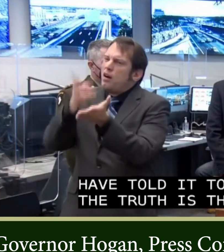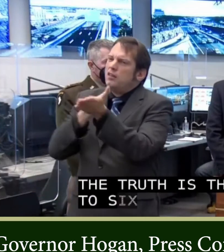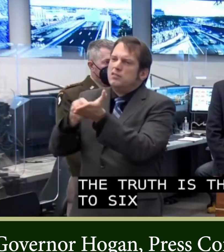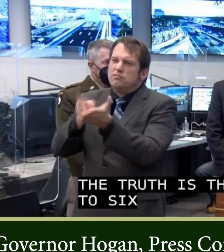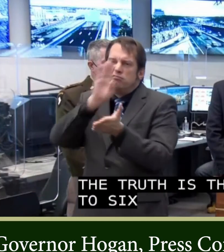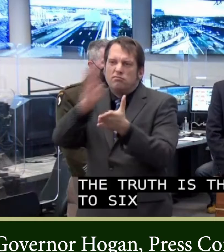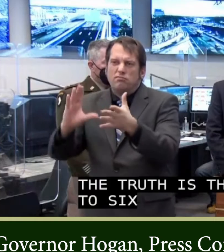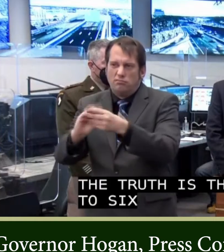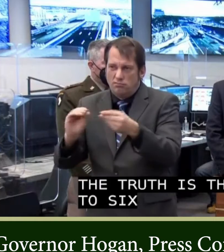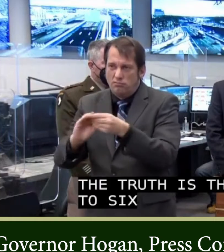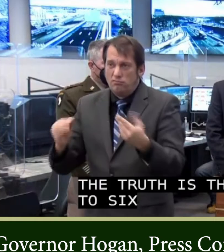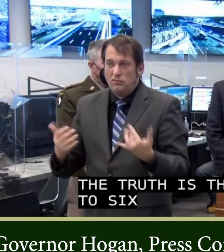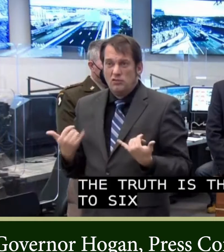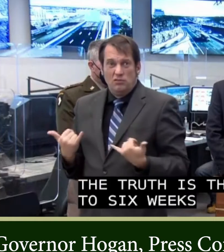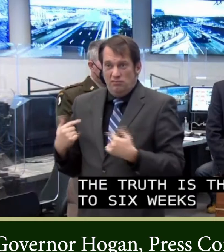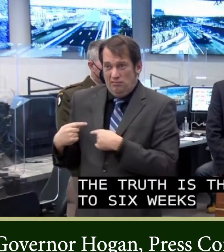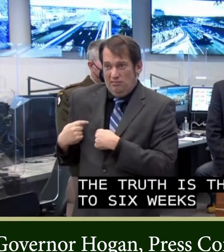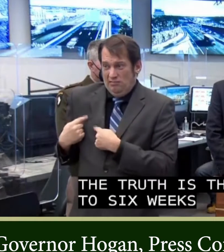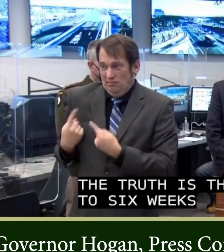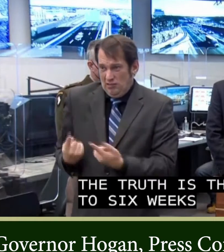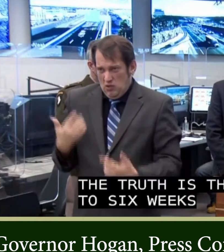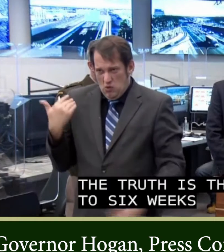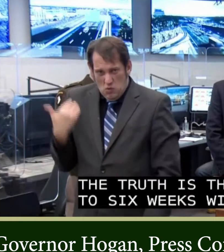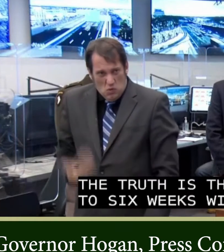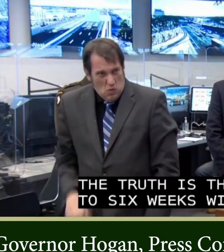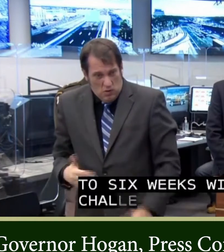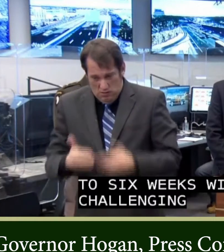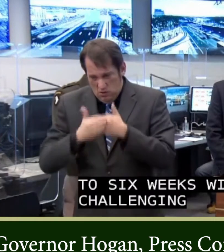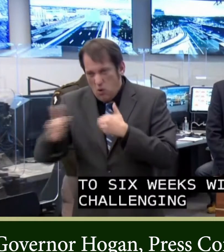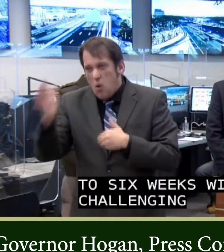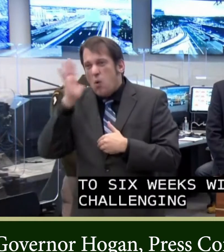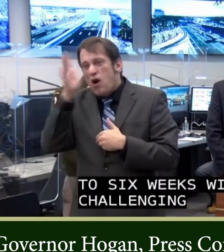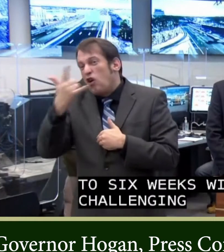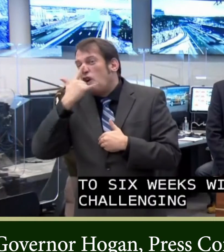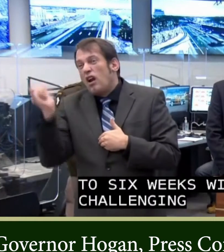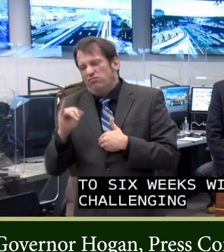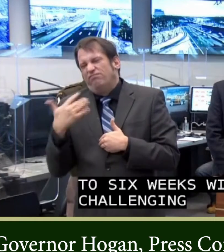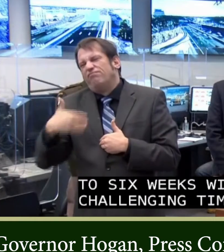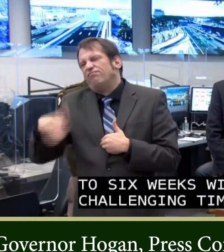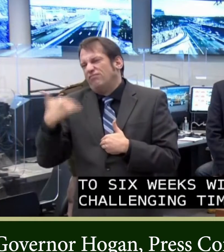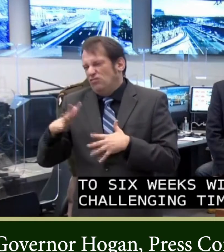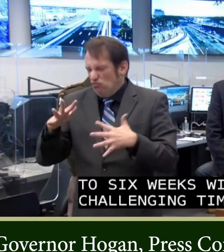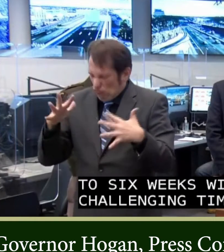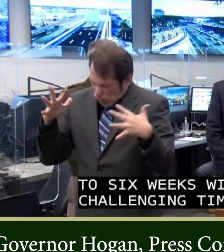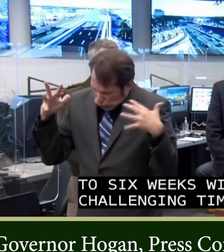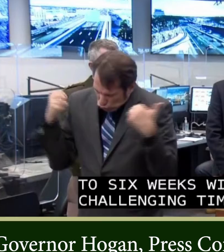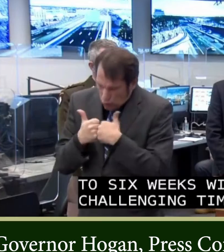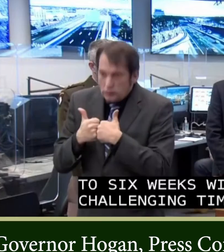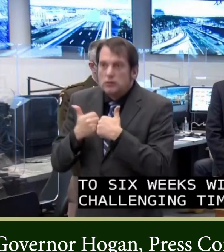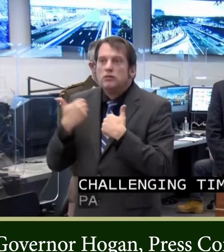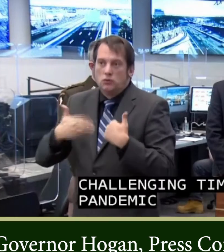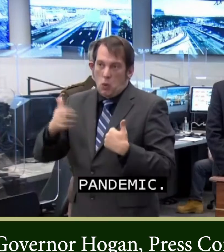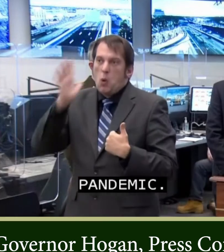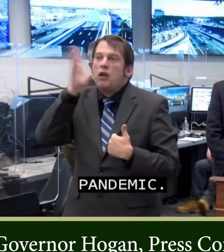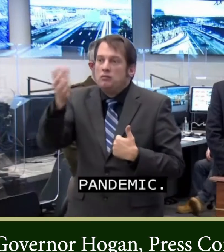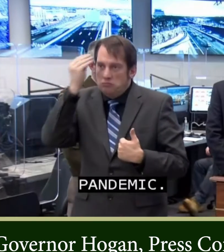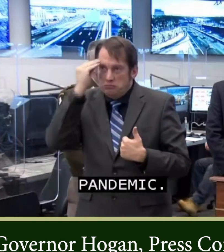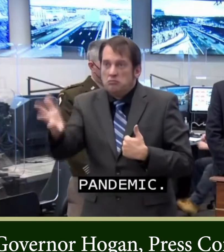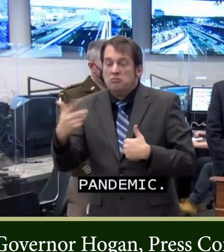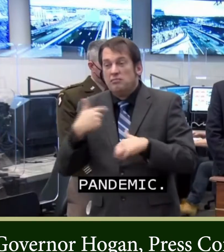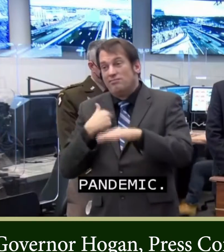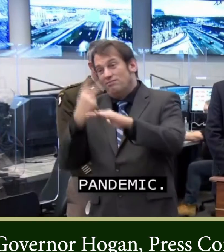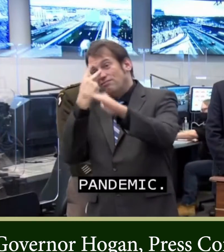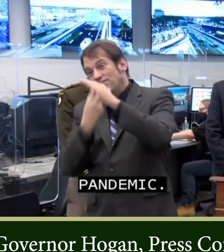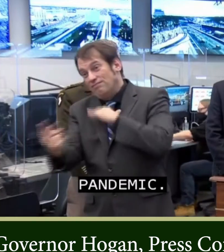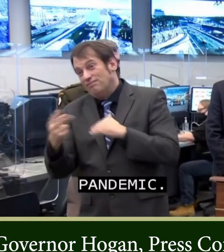reach more than 5,000, which would be more than 250% higher than our